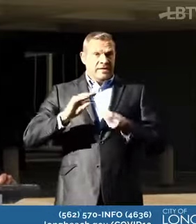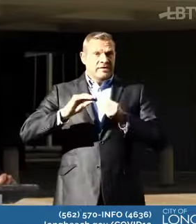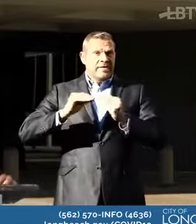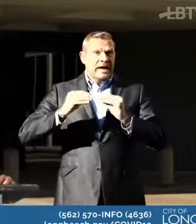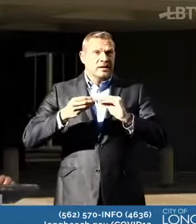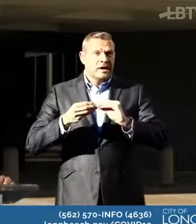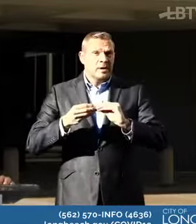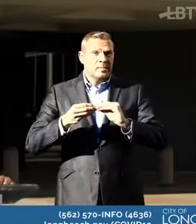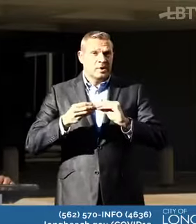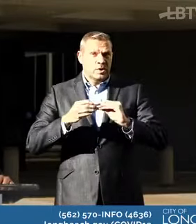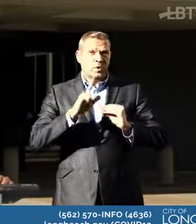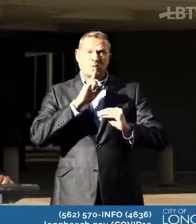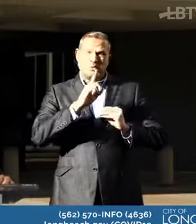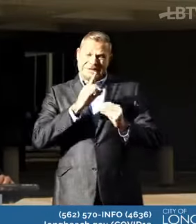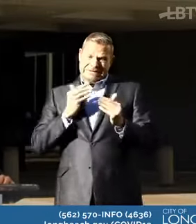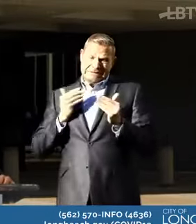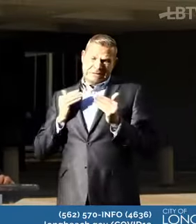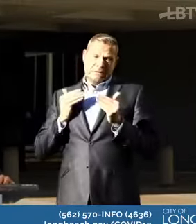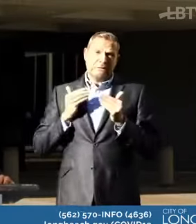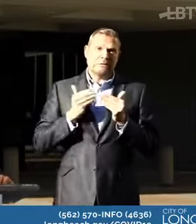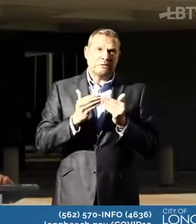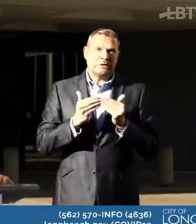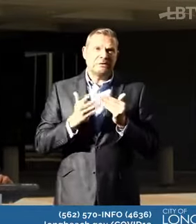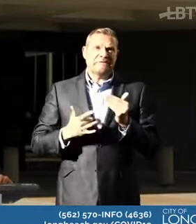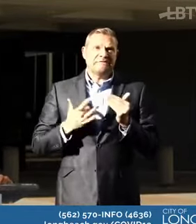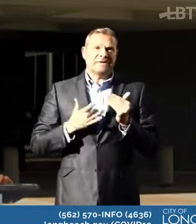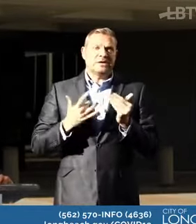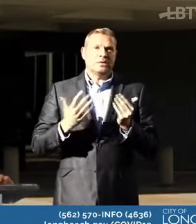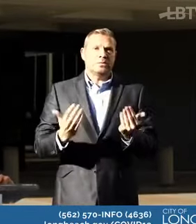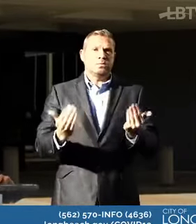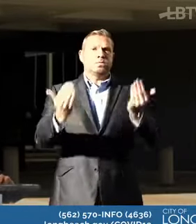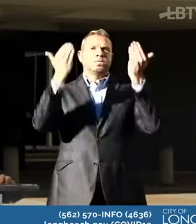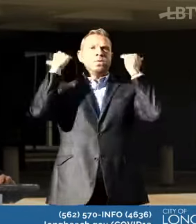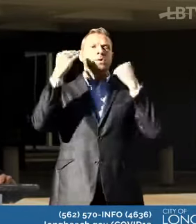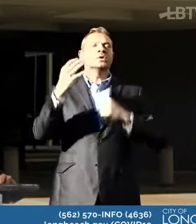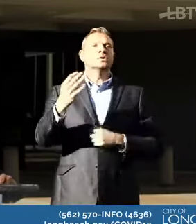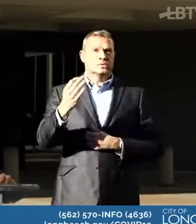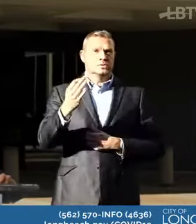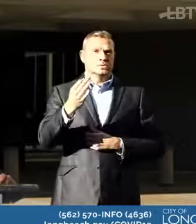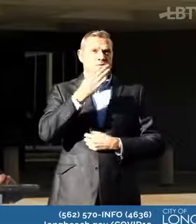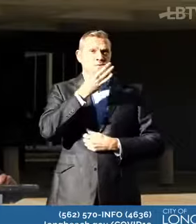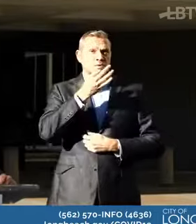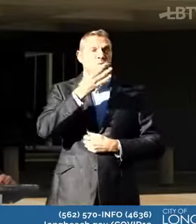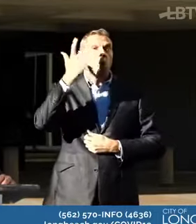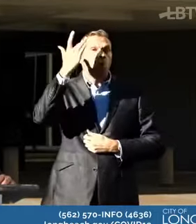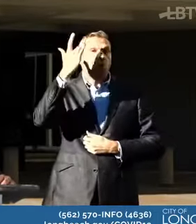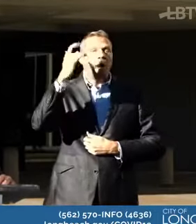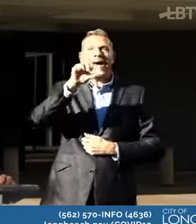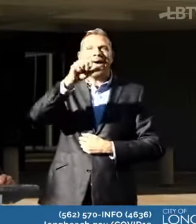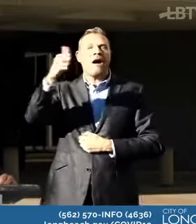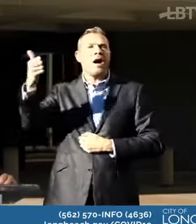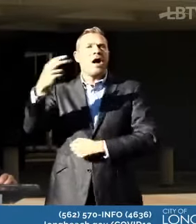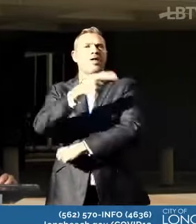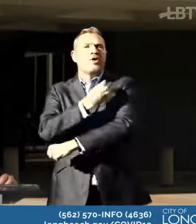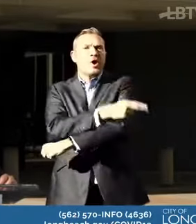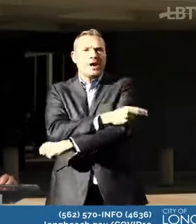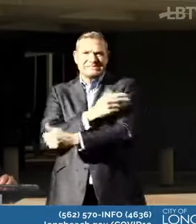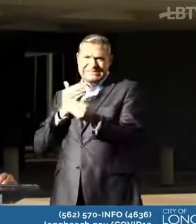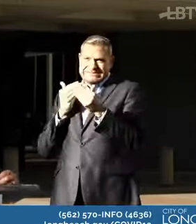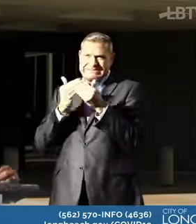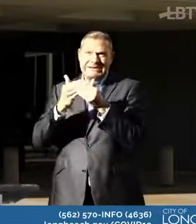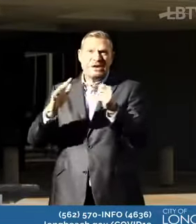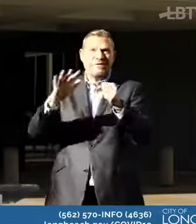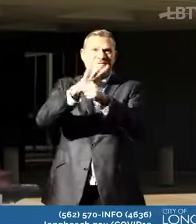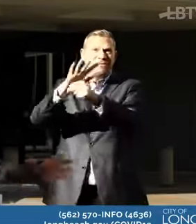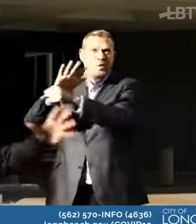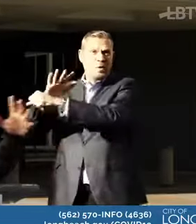is dangerously close to being overwhelmed by our other area hospitals that are close to full. And so